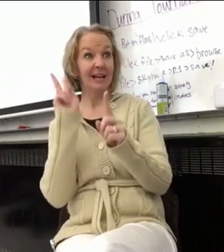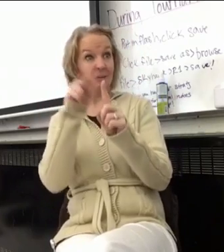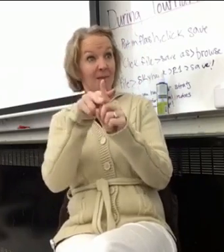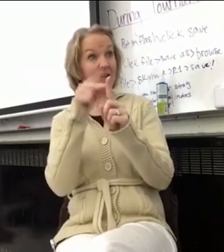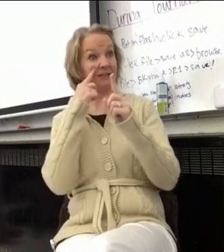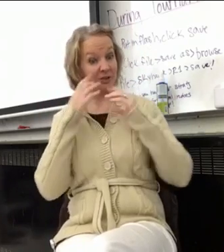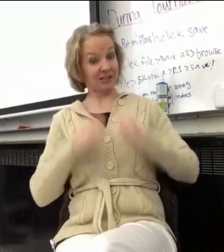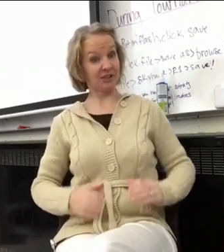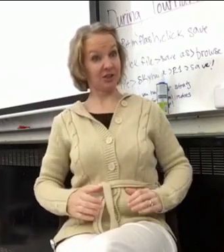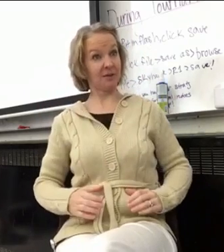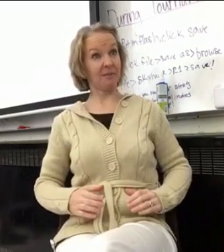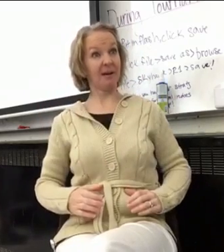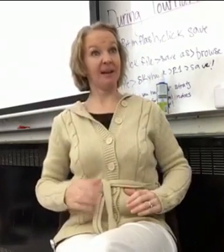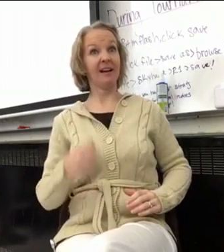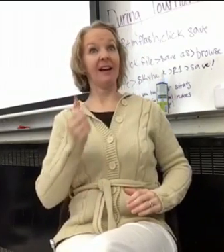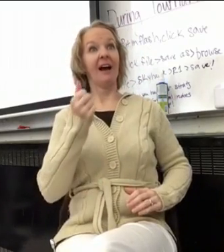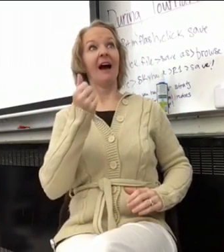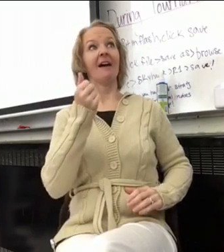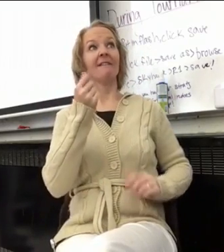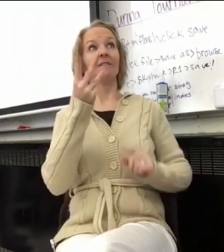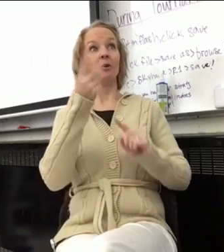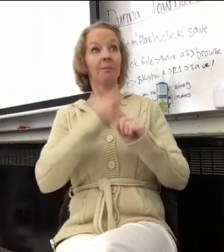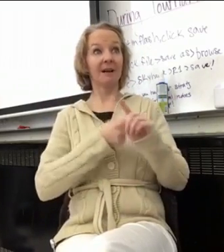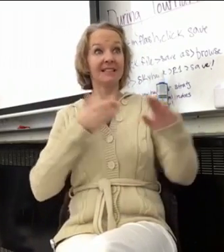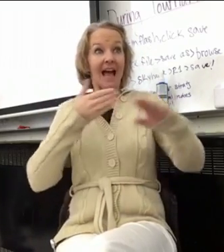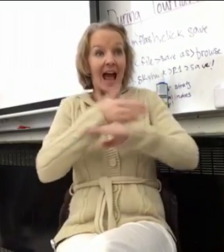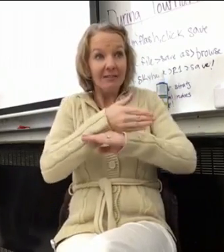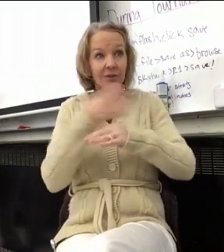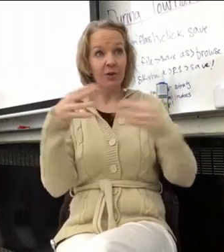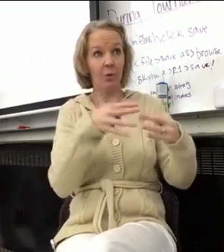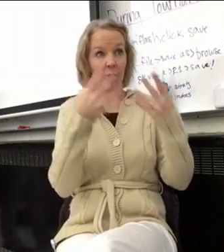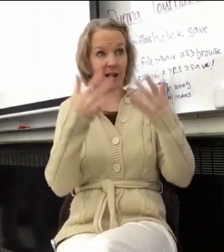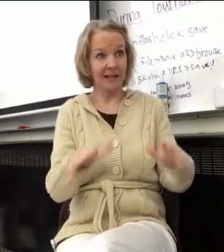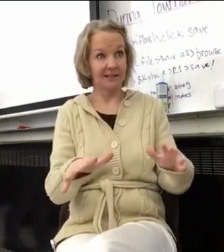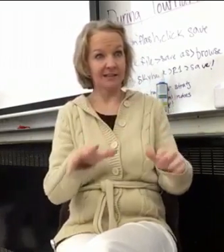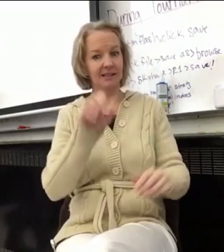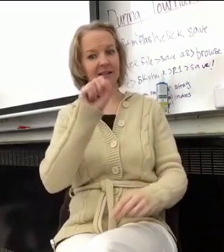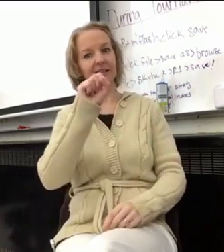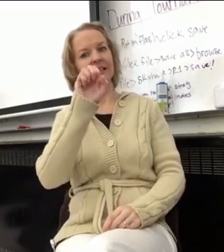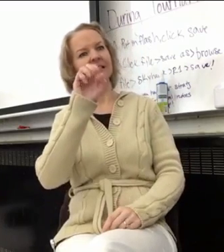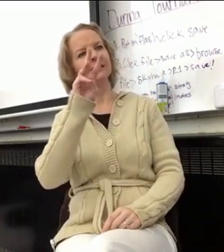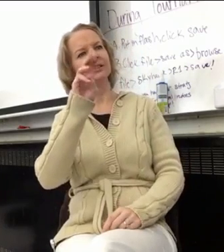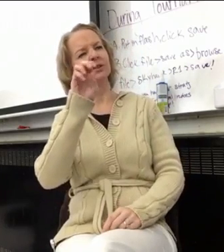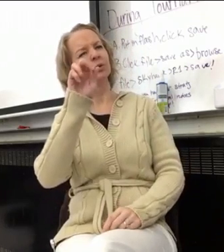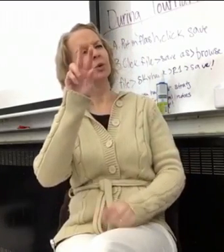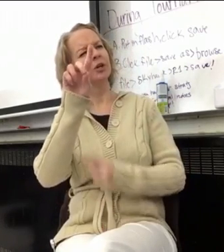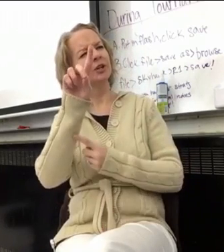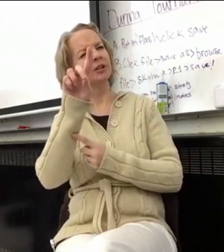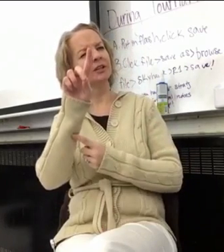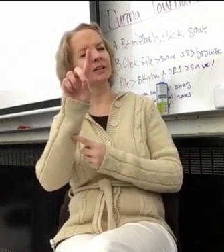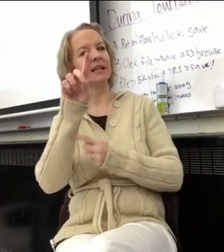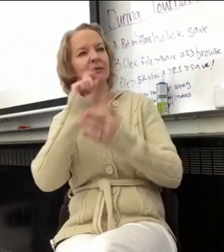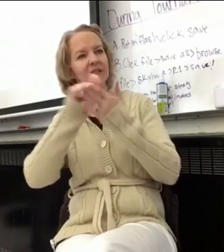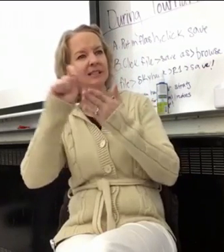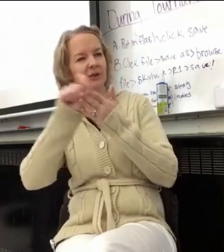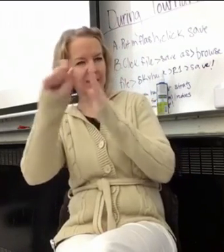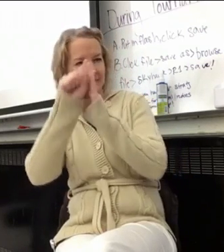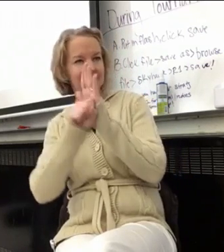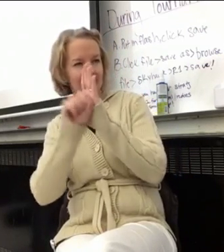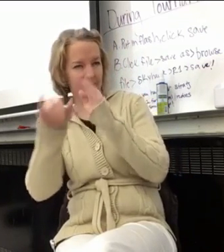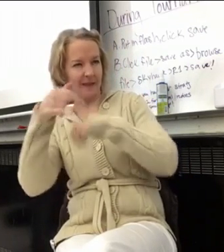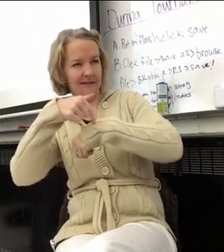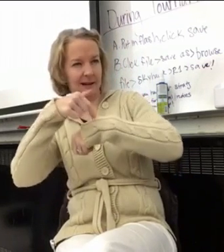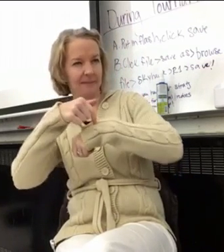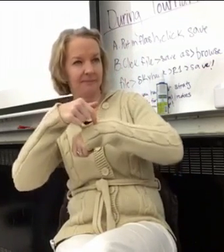U.S. citizenship only a few months after the war ends. Seward, who was the Secretary of State at the time, who we'll hear again later,